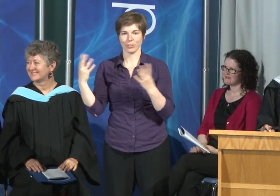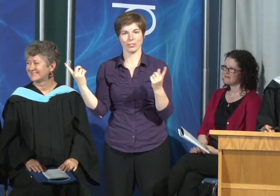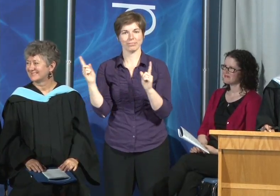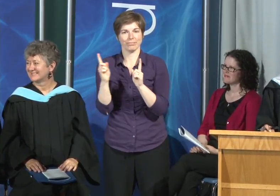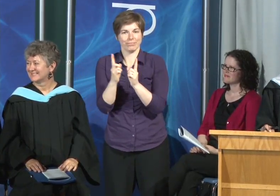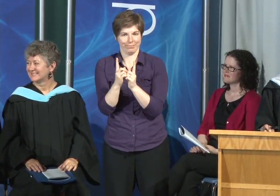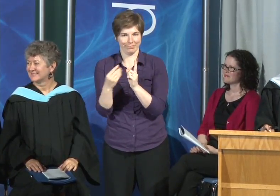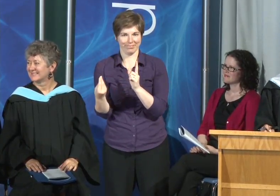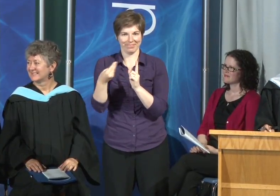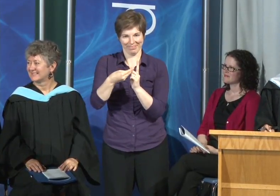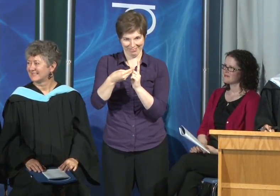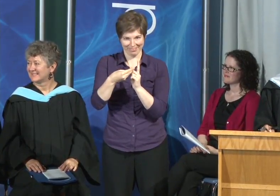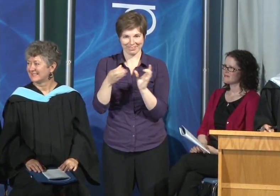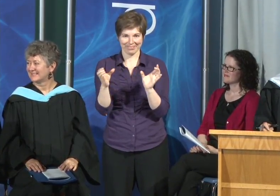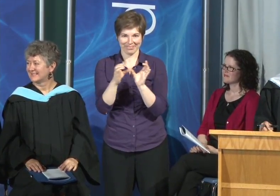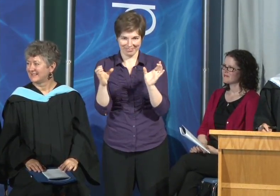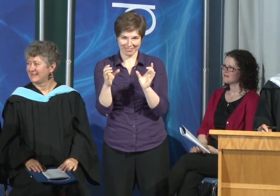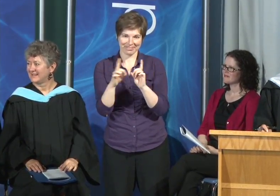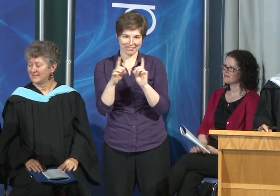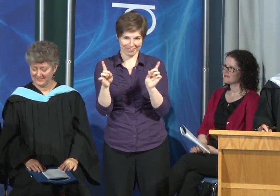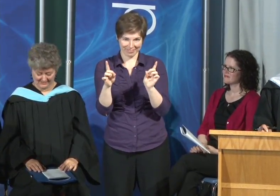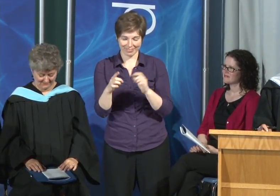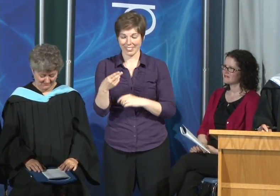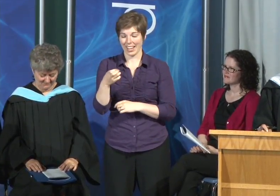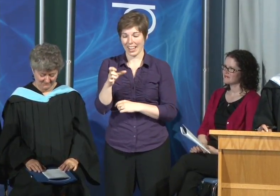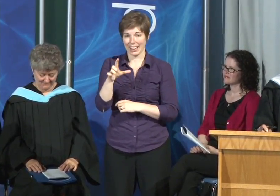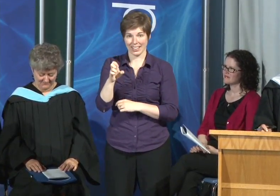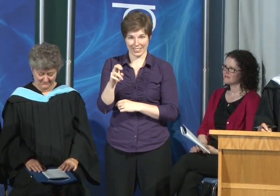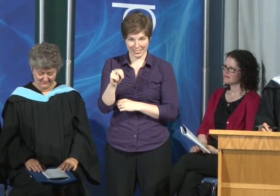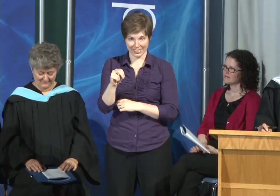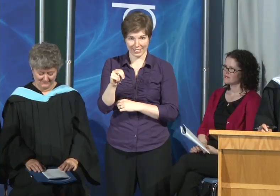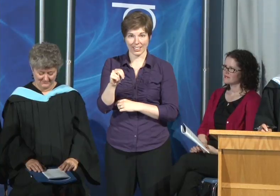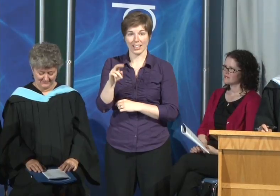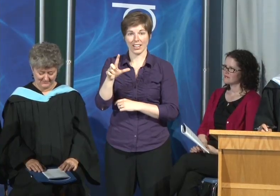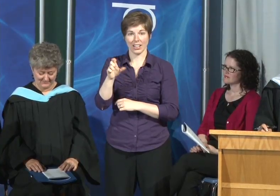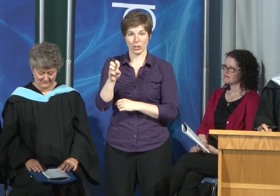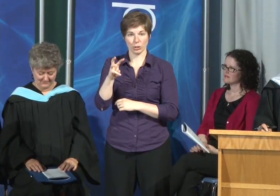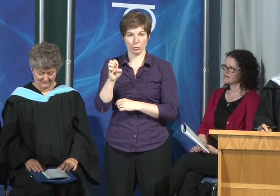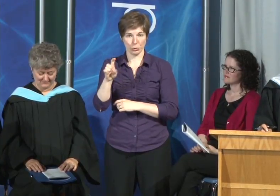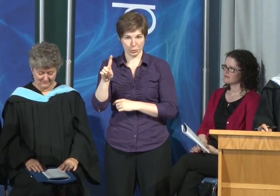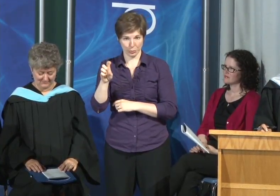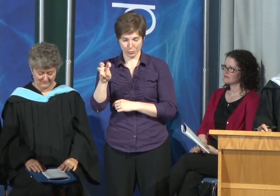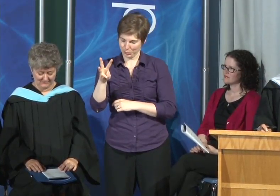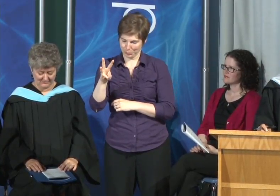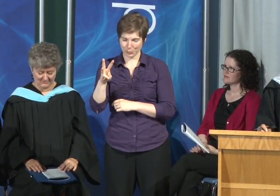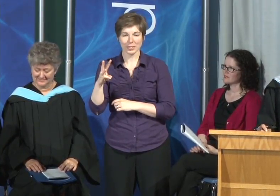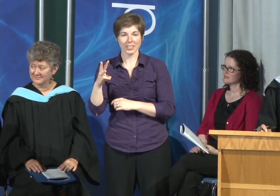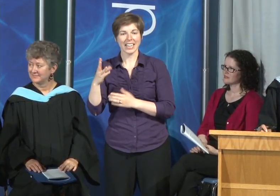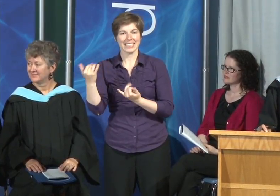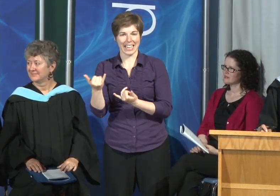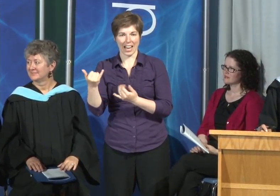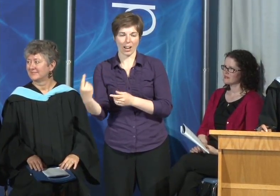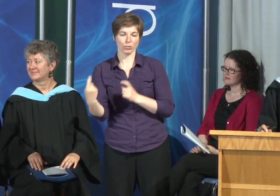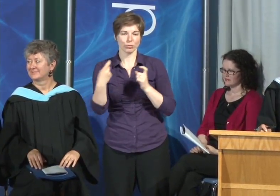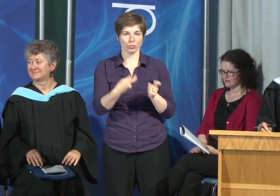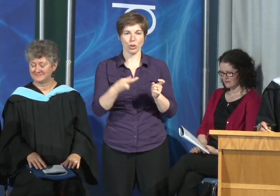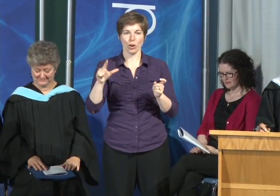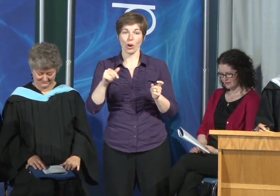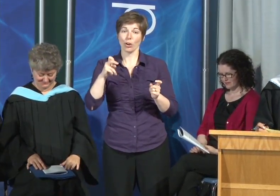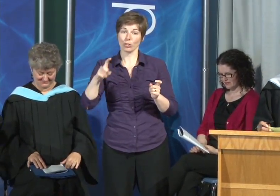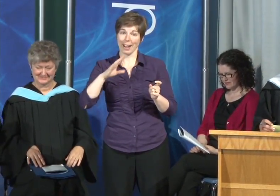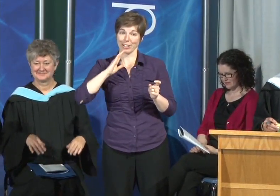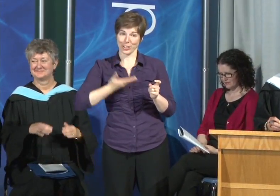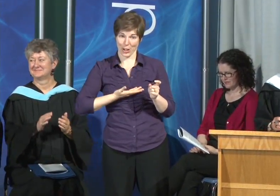and present the credential. Helen LeDrew joins us now to present her granddaughter with a Diploma in Business